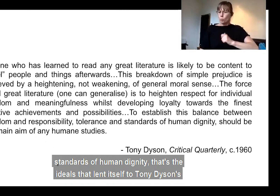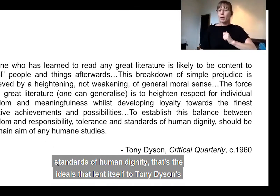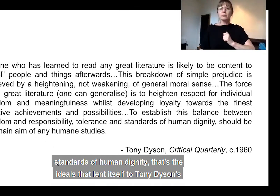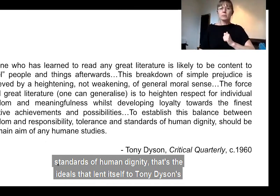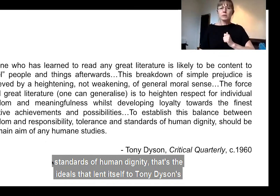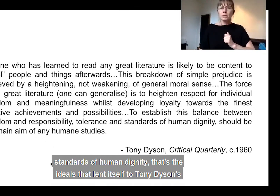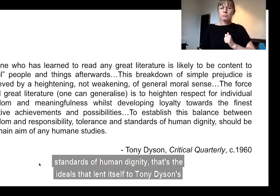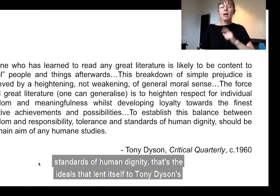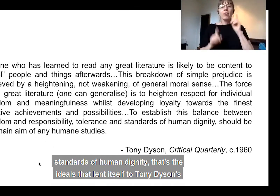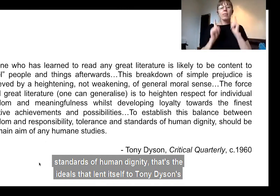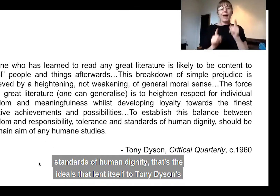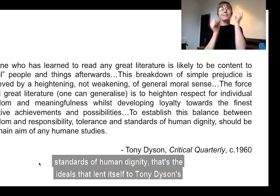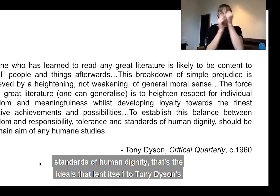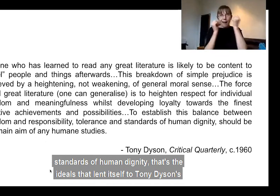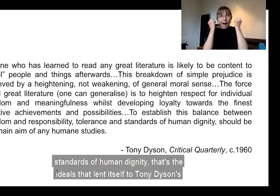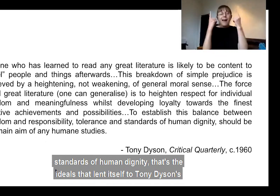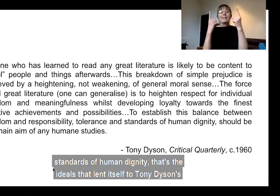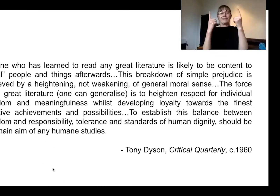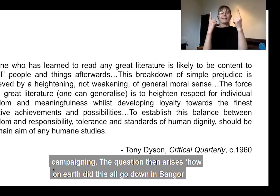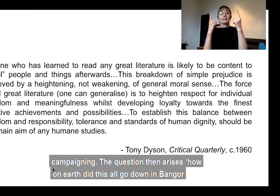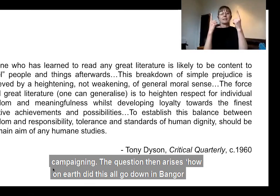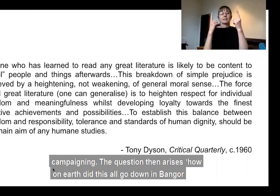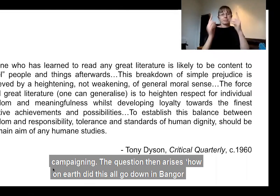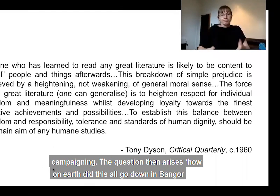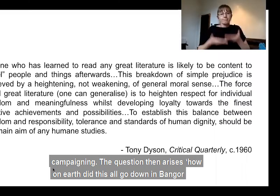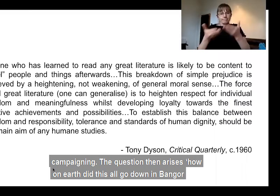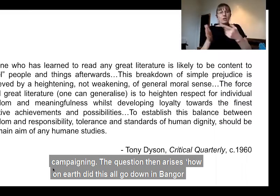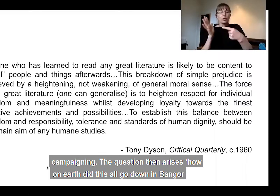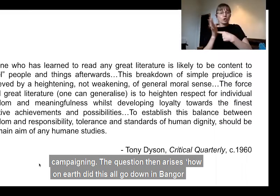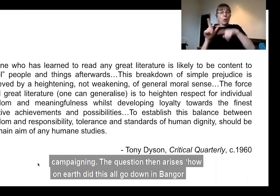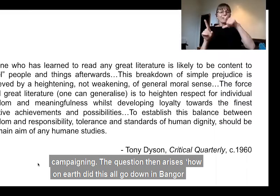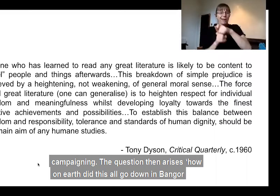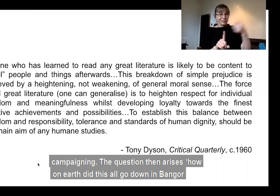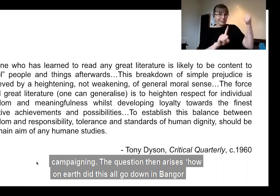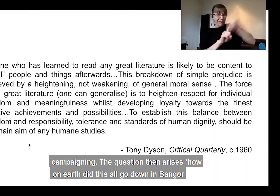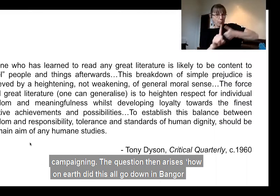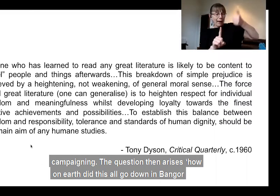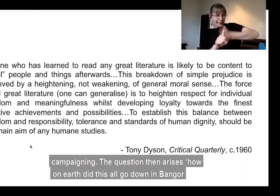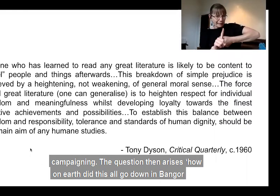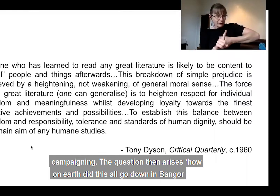the ideals that lent itself to Tony Dyson's campaigning.